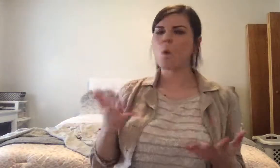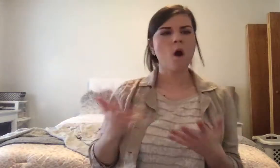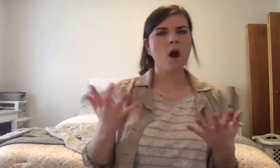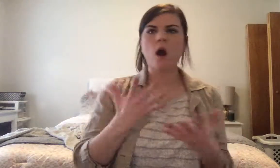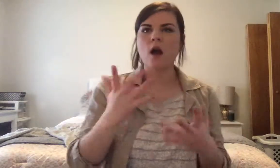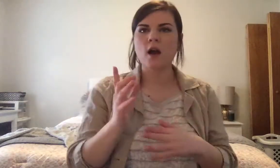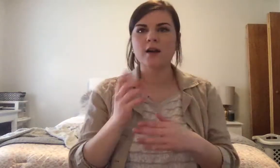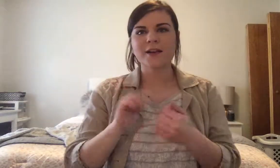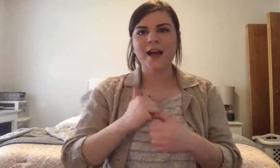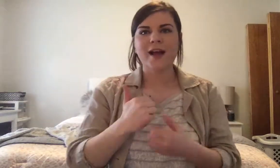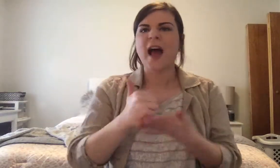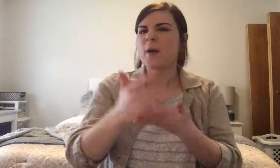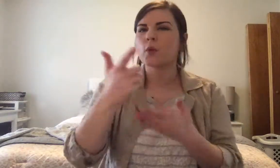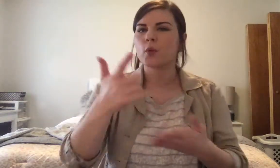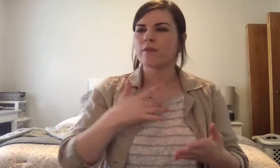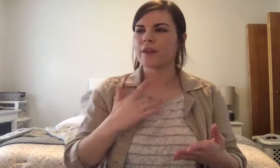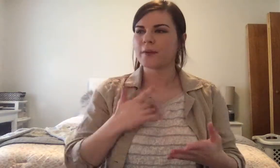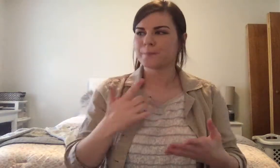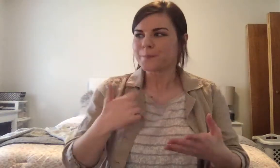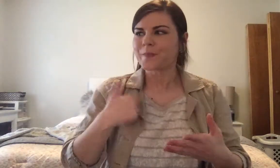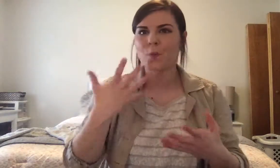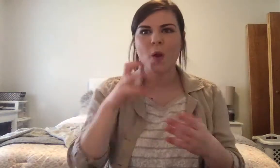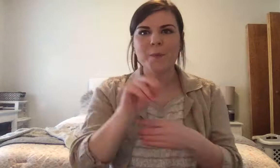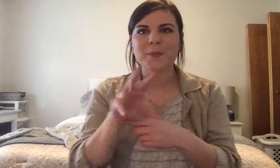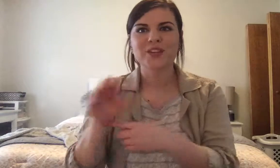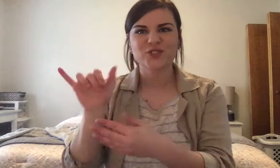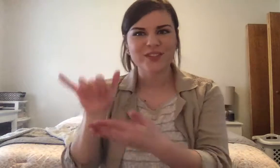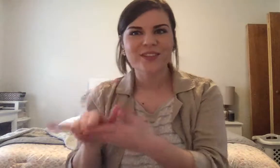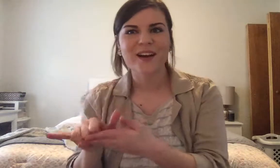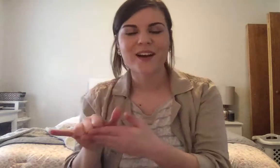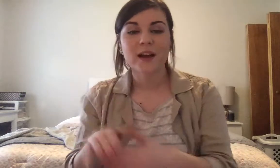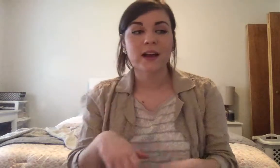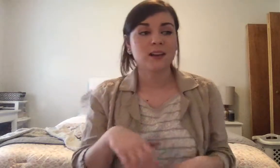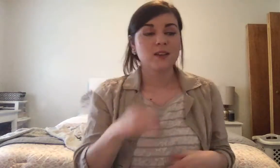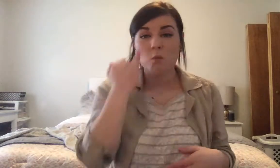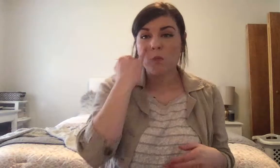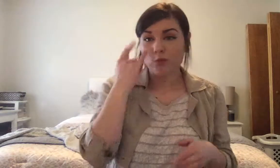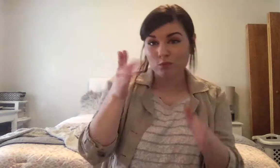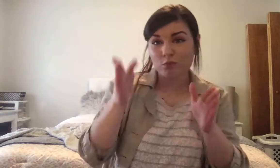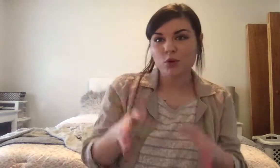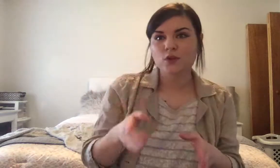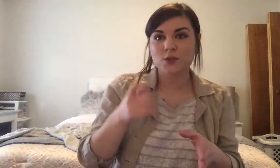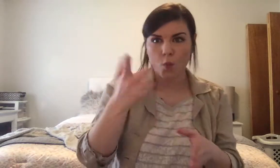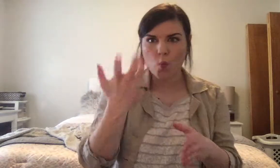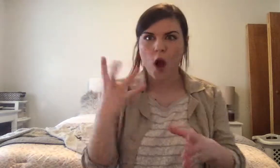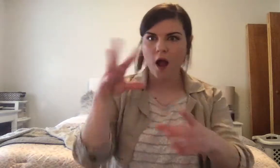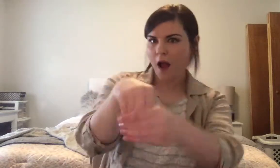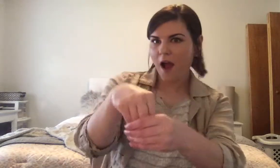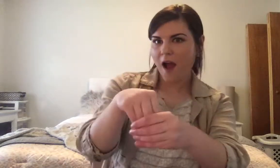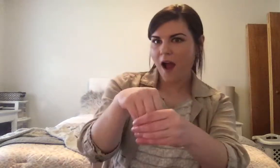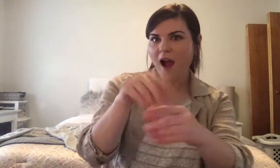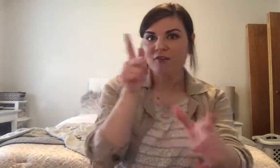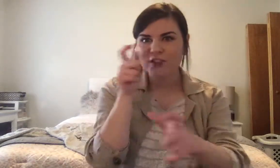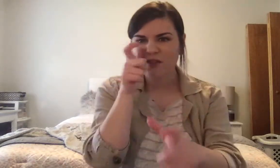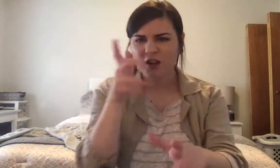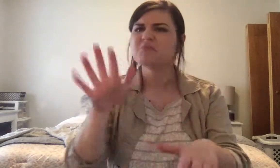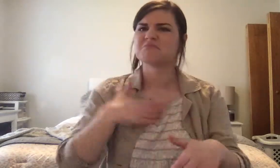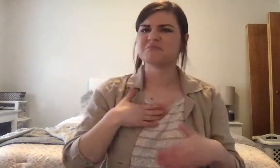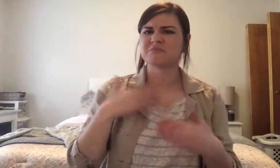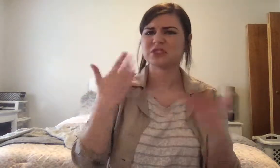photograph those things. And if you're the person who's wanting to get into it, take a class, or maybe you have a